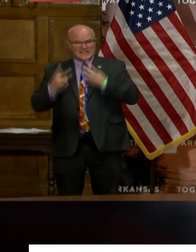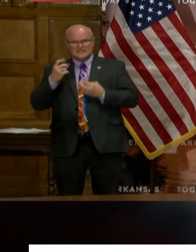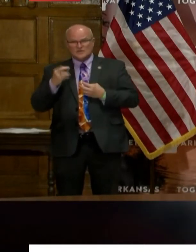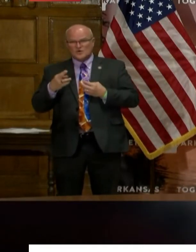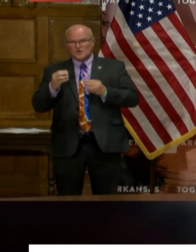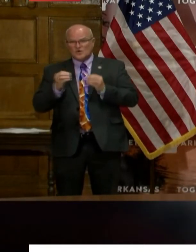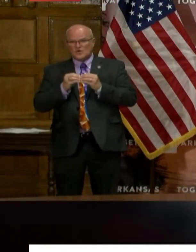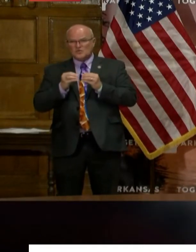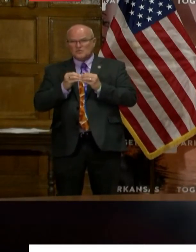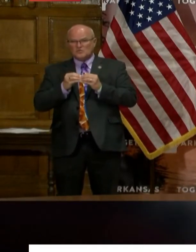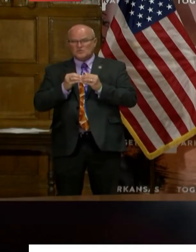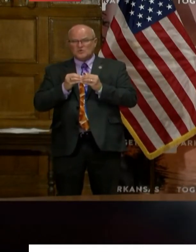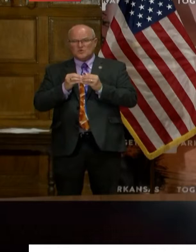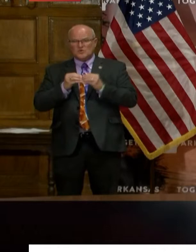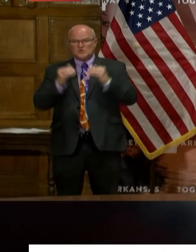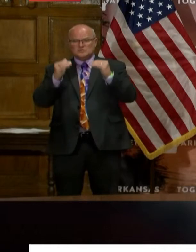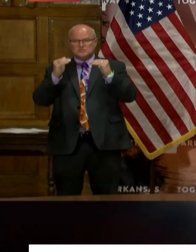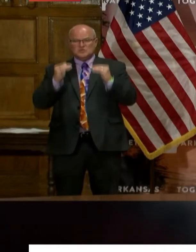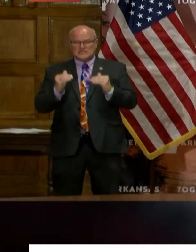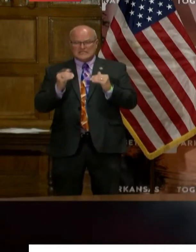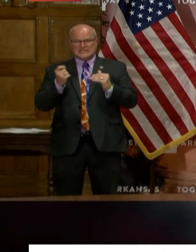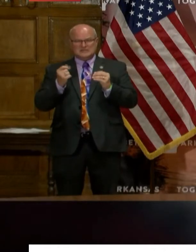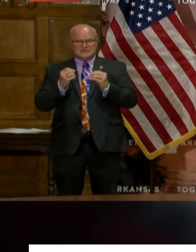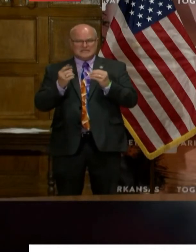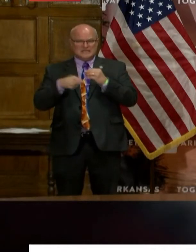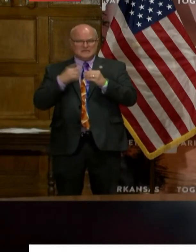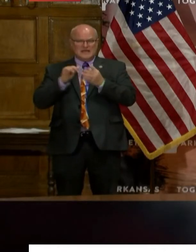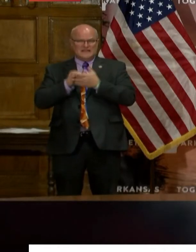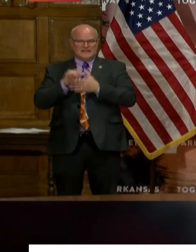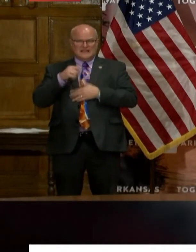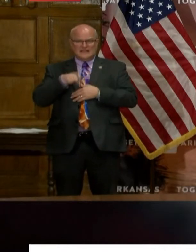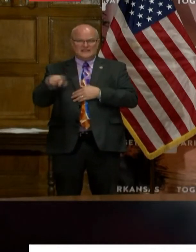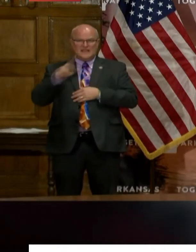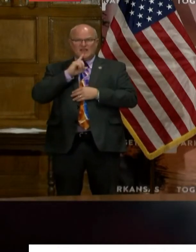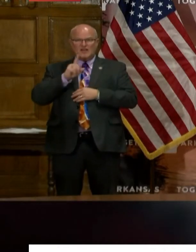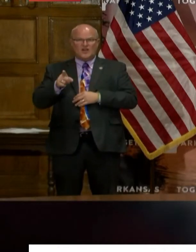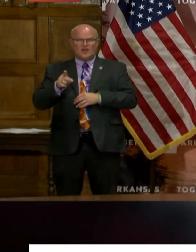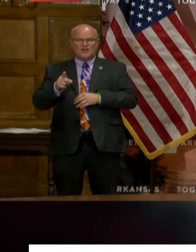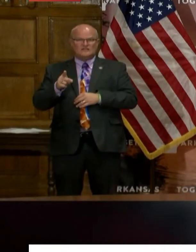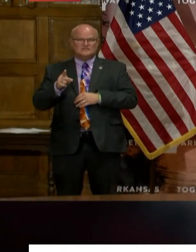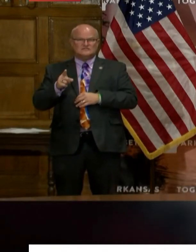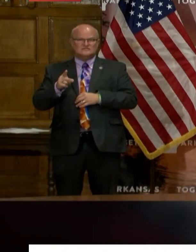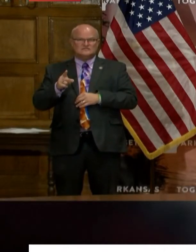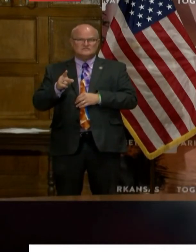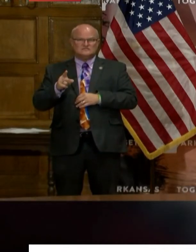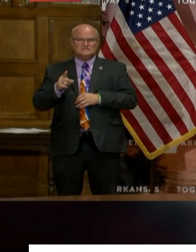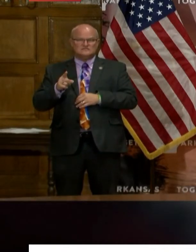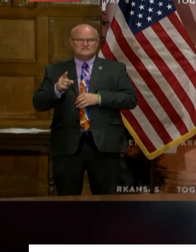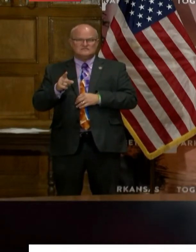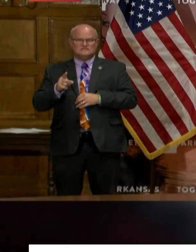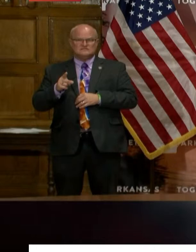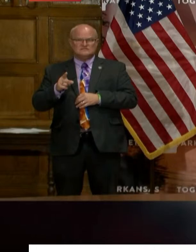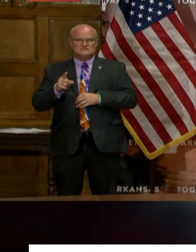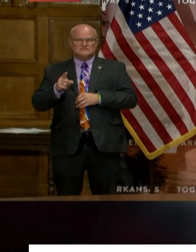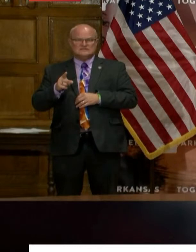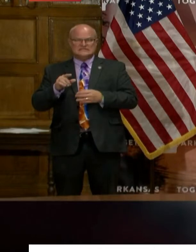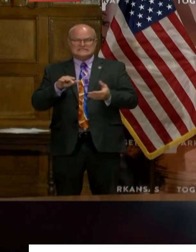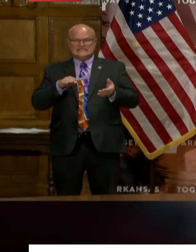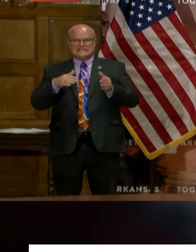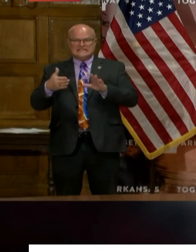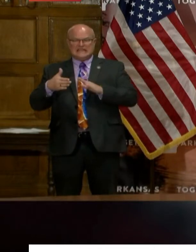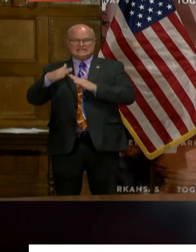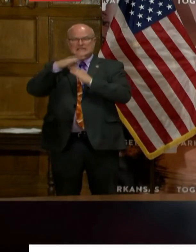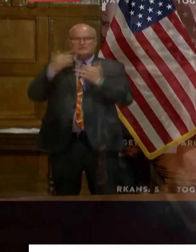or even just dialing some of that back altogether, considering that they are kind of the lightning rod of deaths right now?